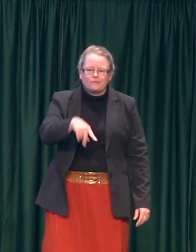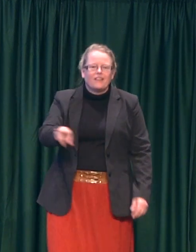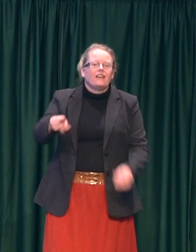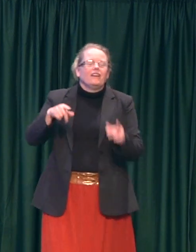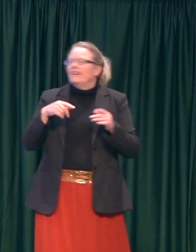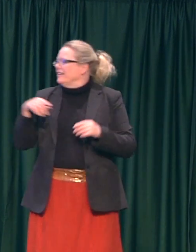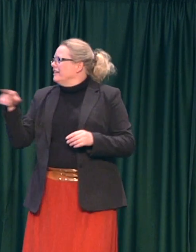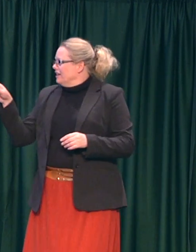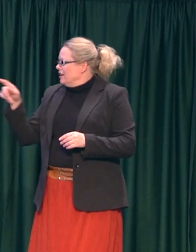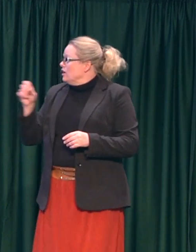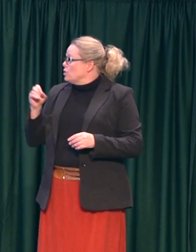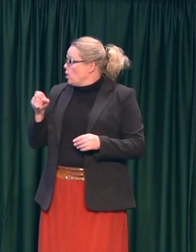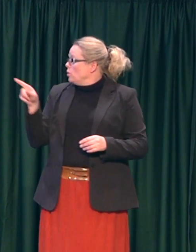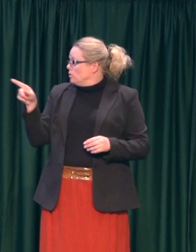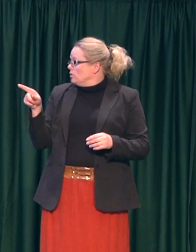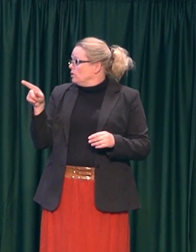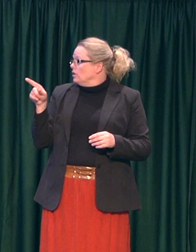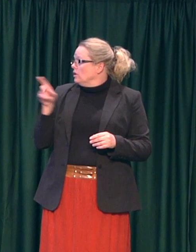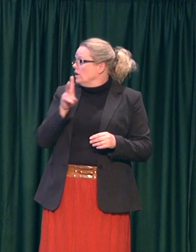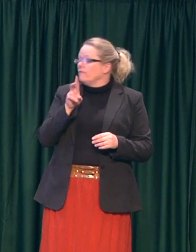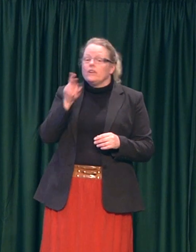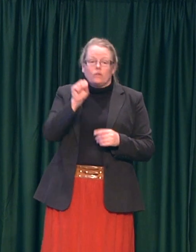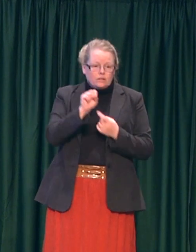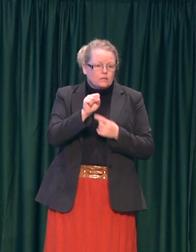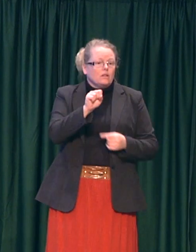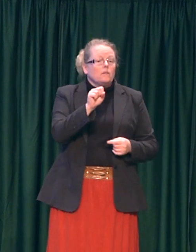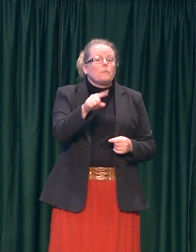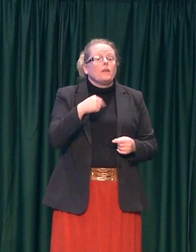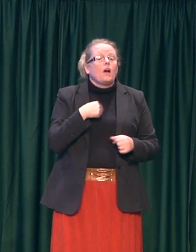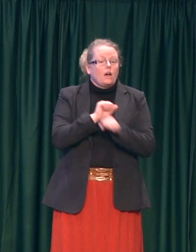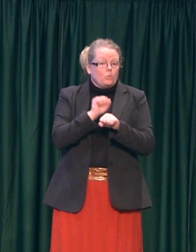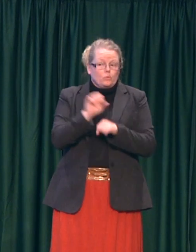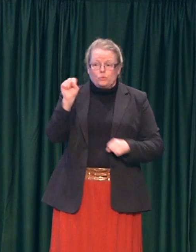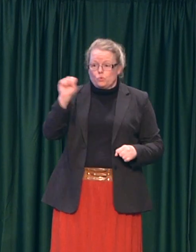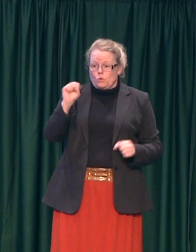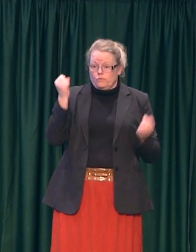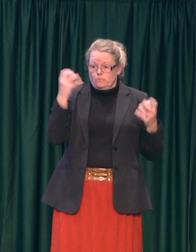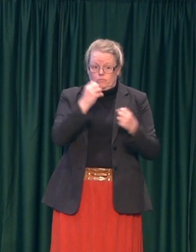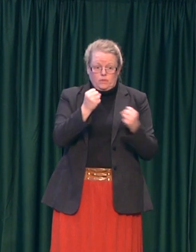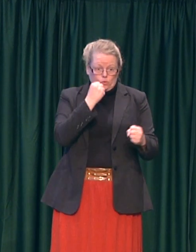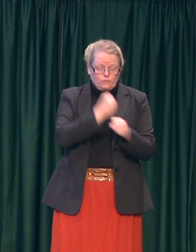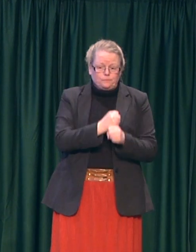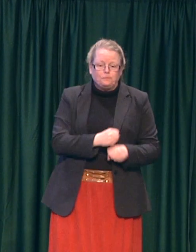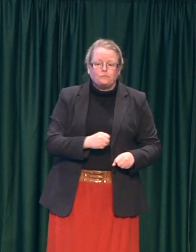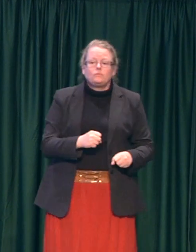Oh yes, okay, it's back. So, VRS. I worked at Sorensen for many